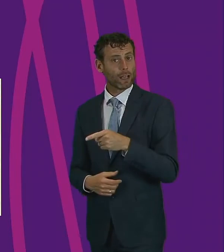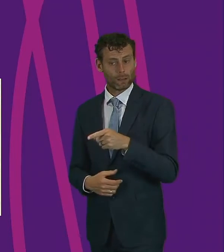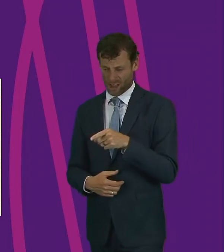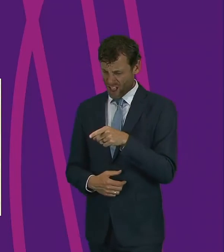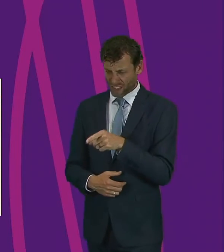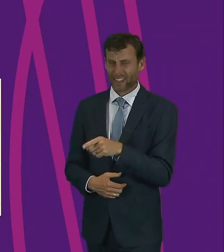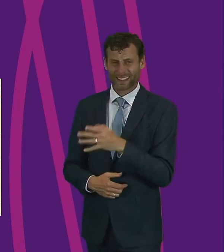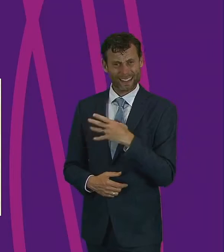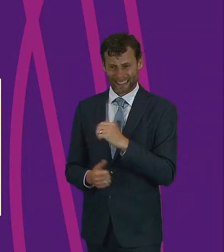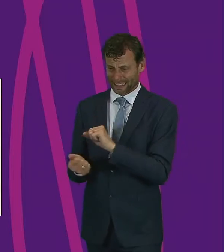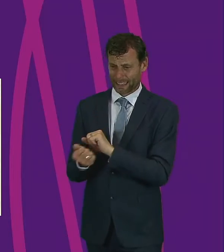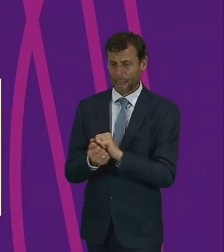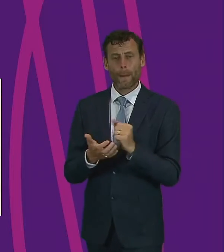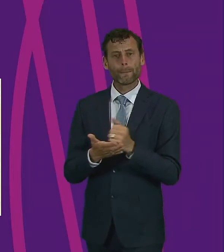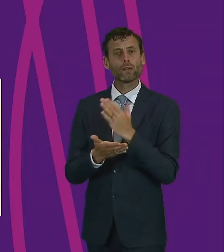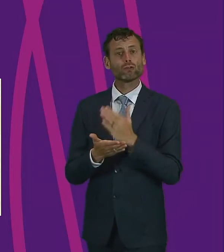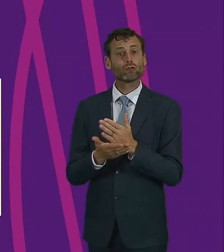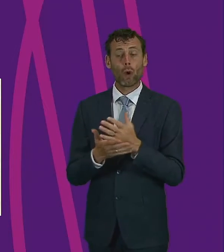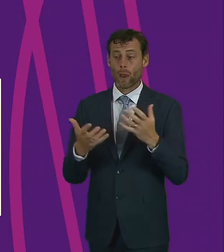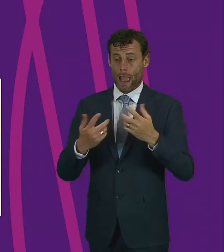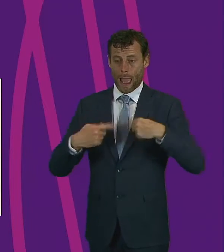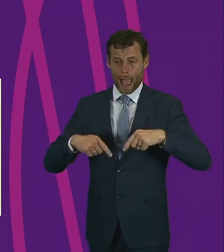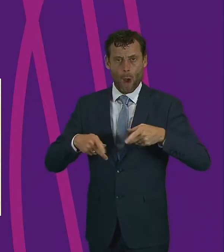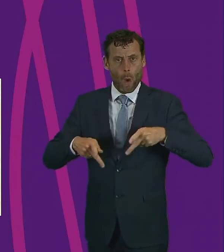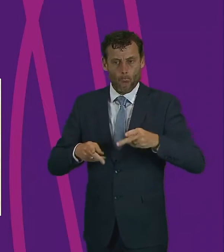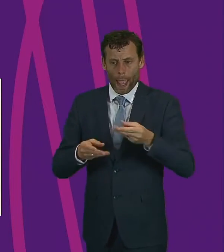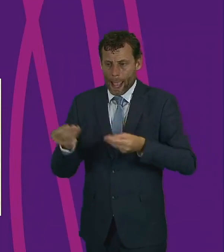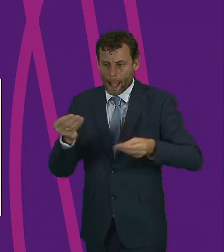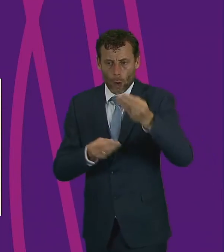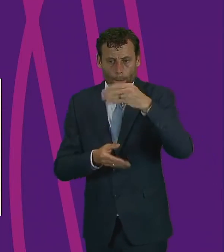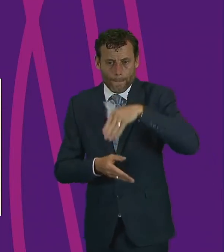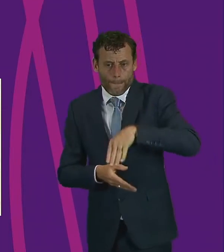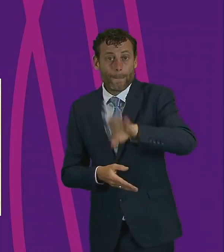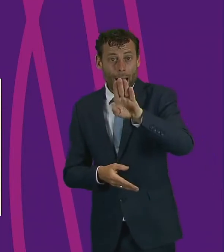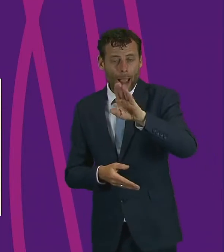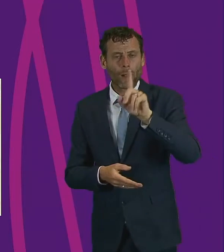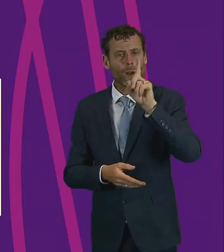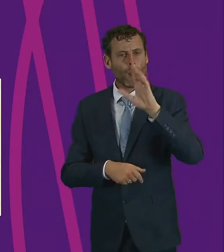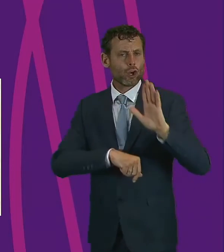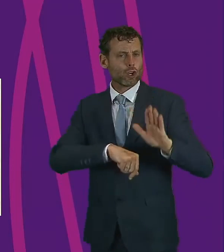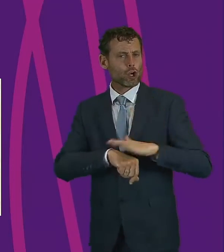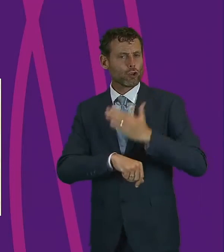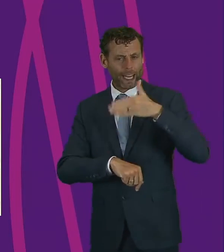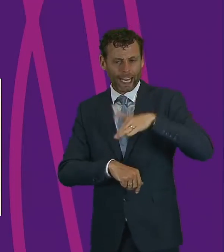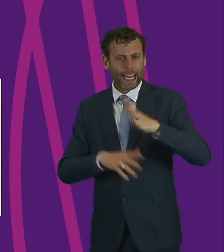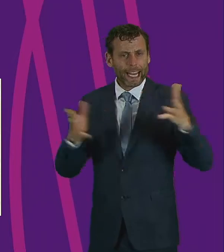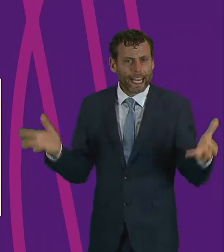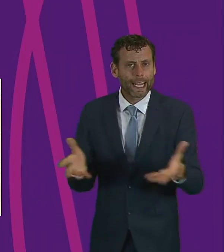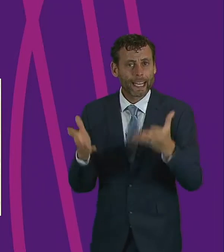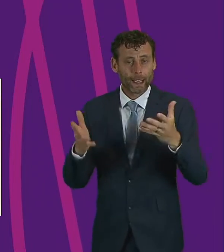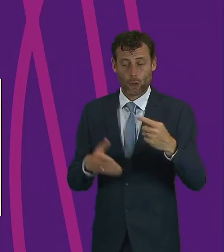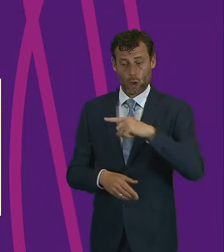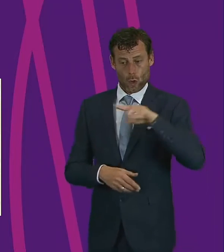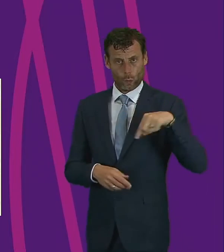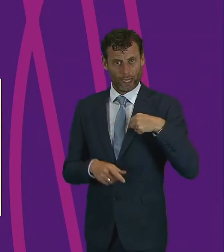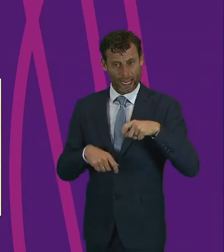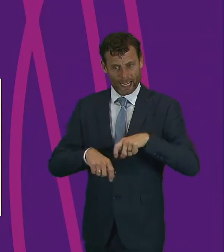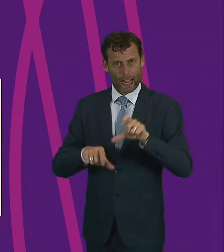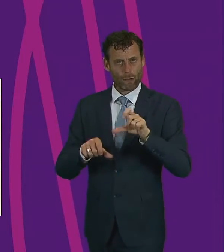is a green recovery. We do have an ambitious climate change target of ending Scotland's contribution to climate change